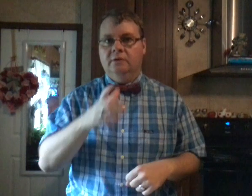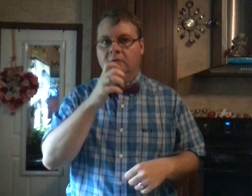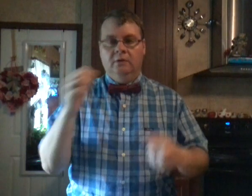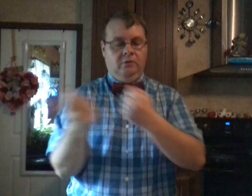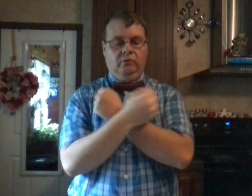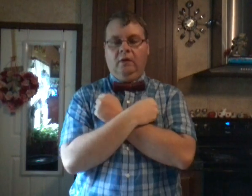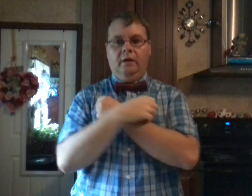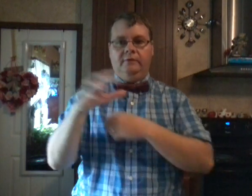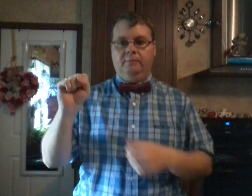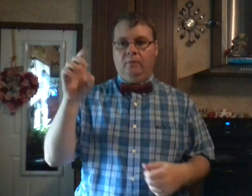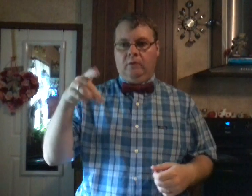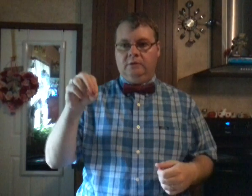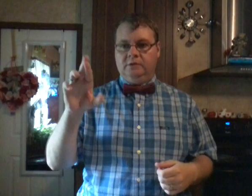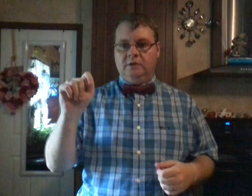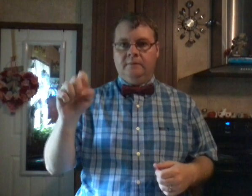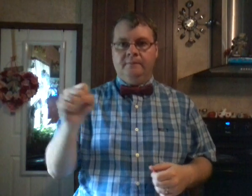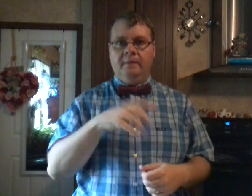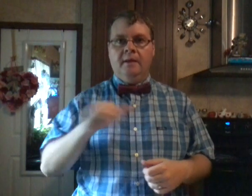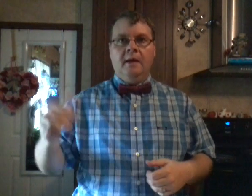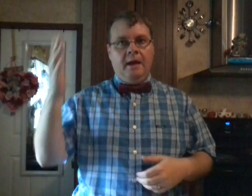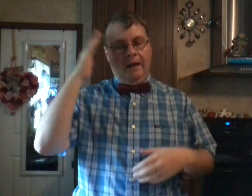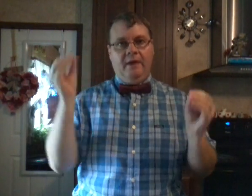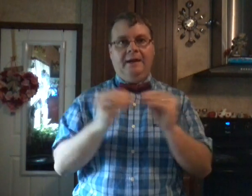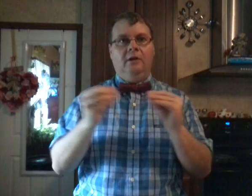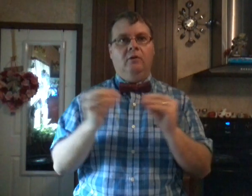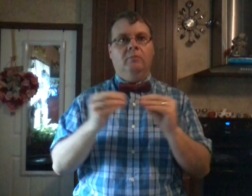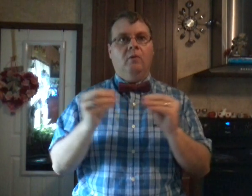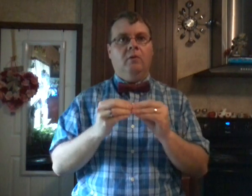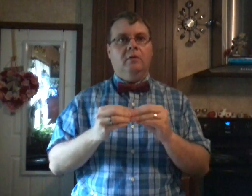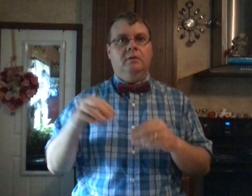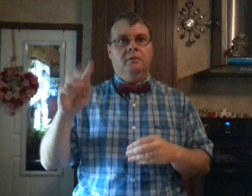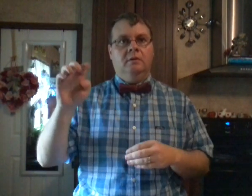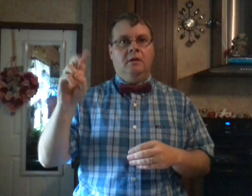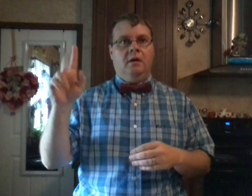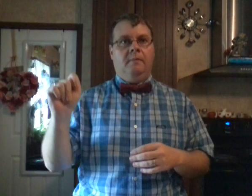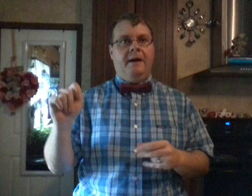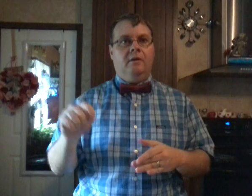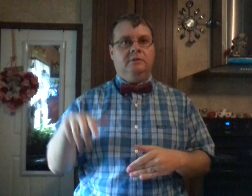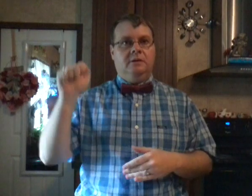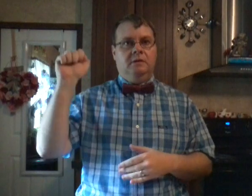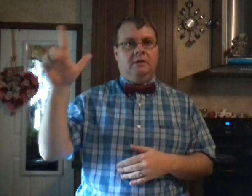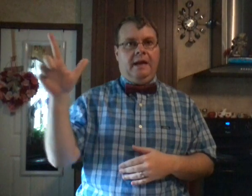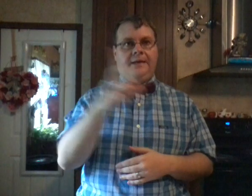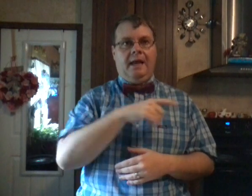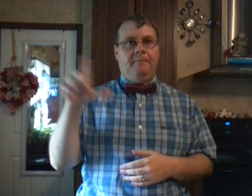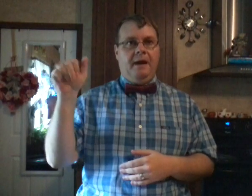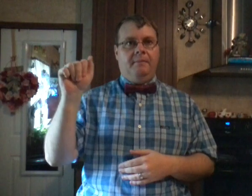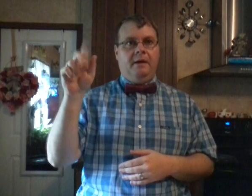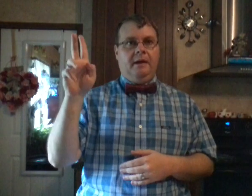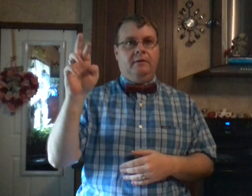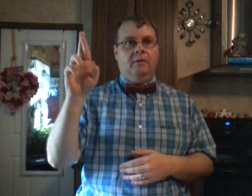who love sports and they know more about like Alabama and